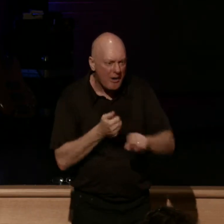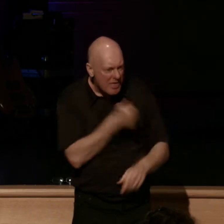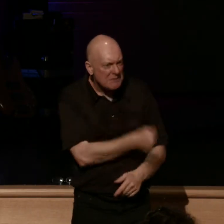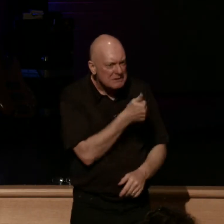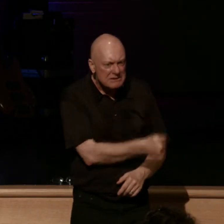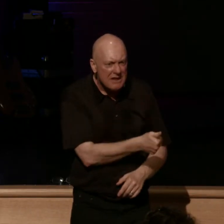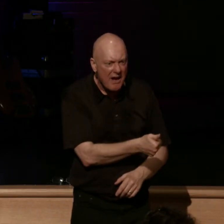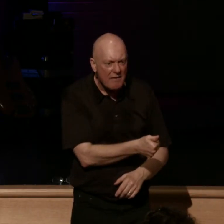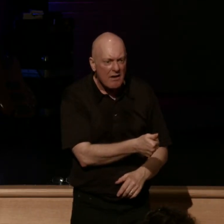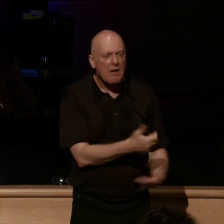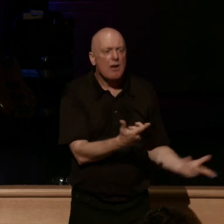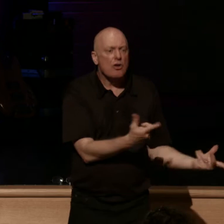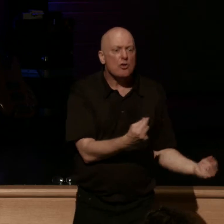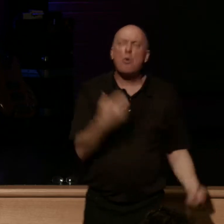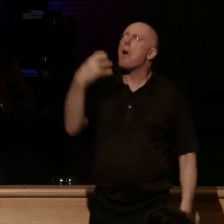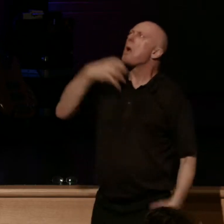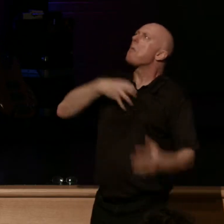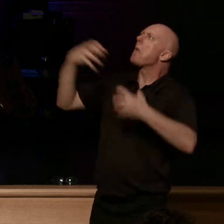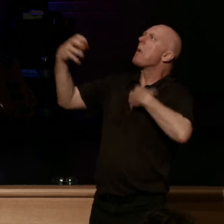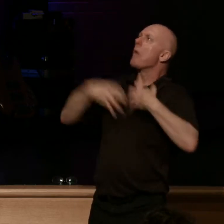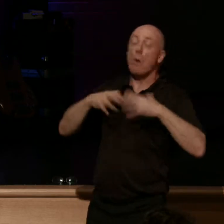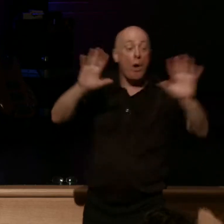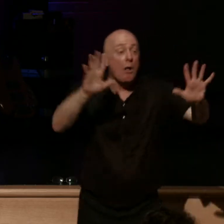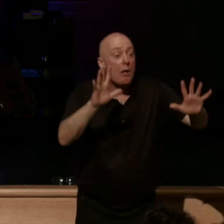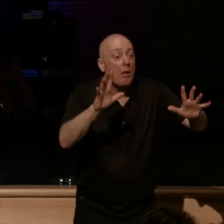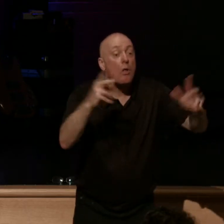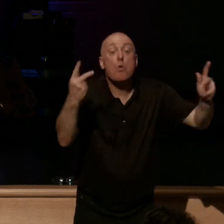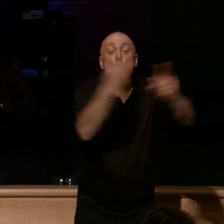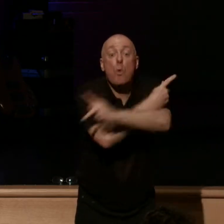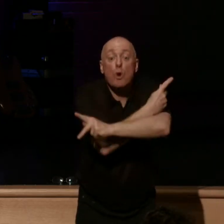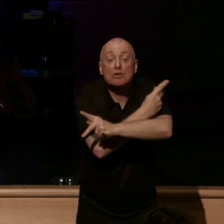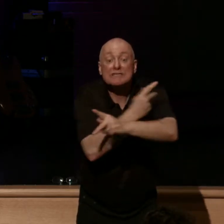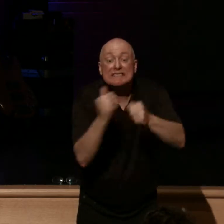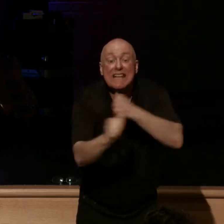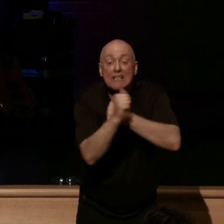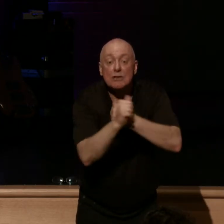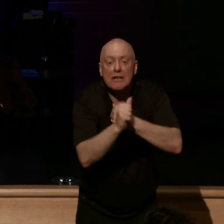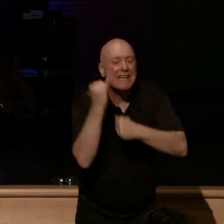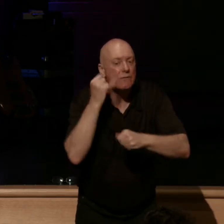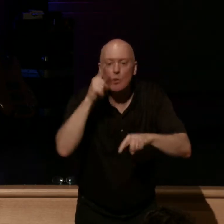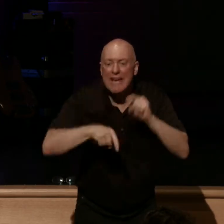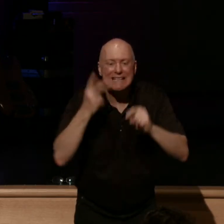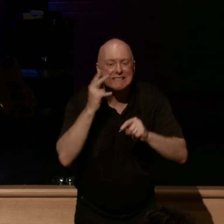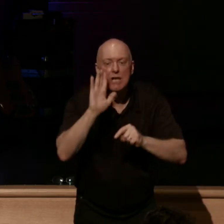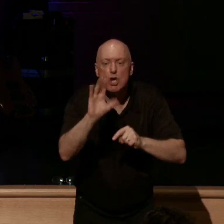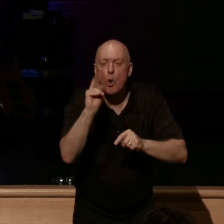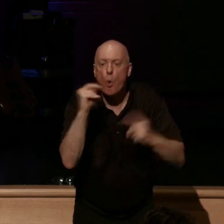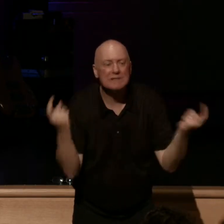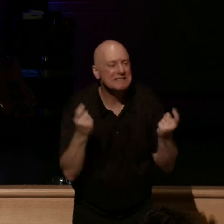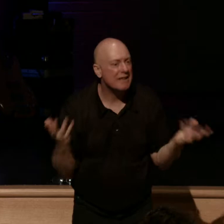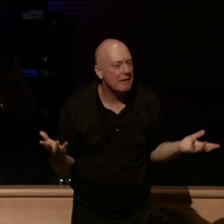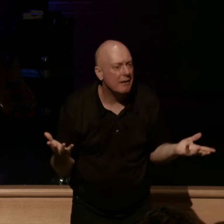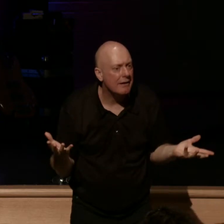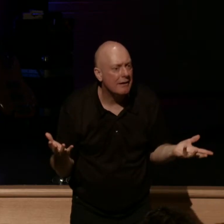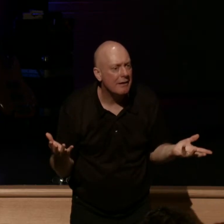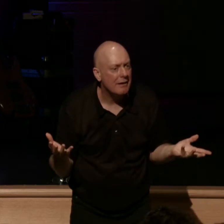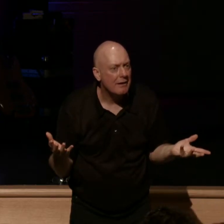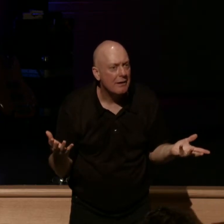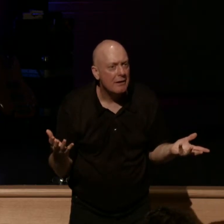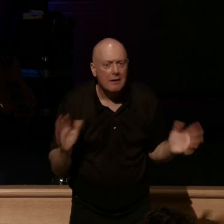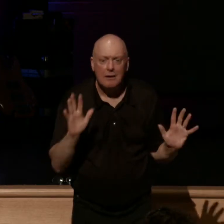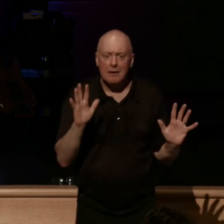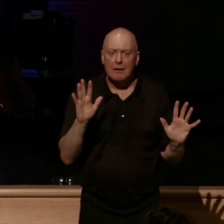and moves to complaining. You know what one of the greatest dangers is you can't see your own sin. We fail to see the thing that's